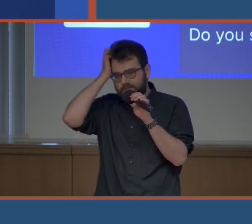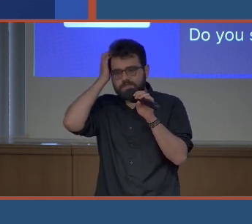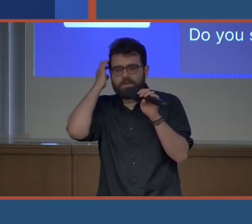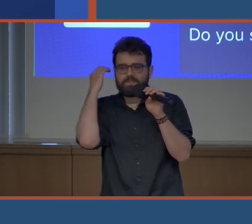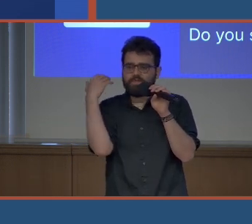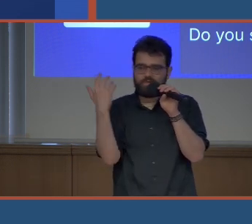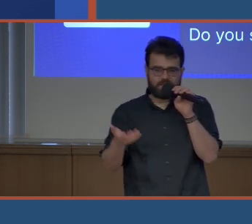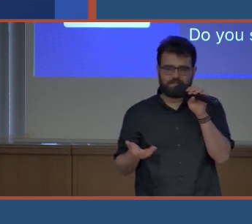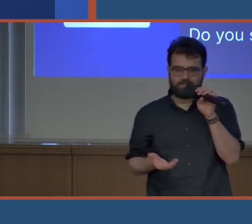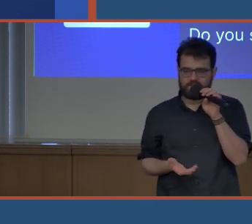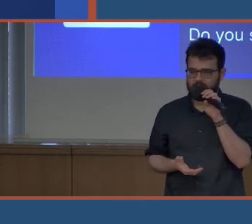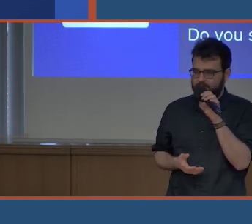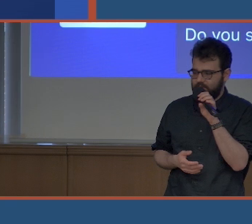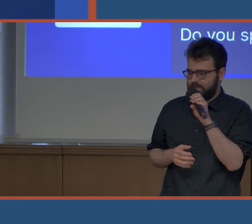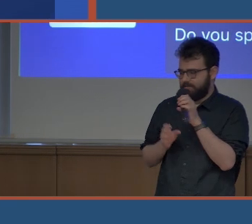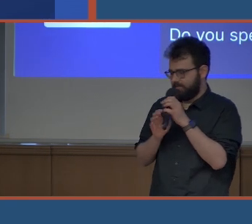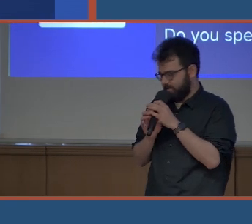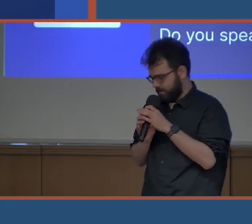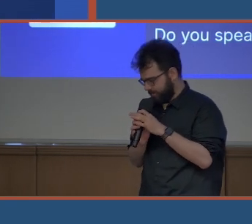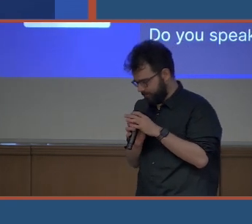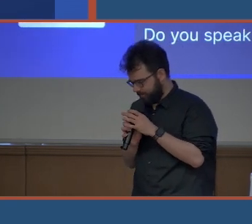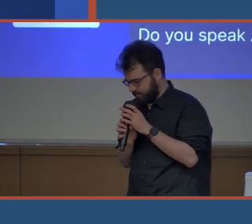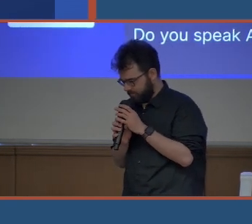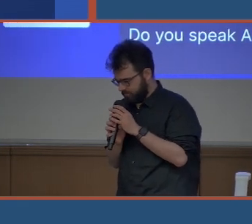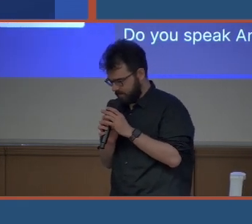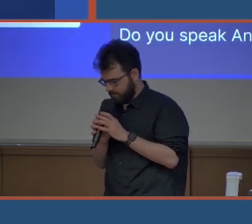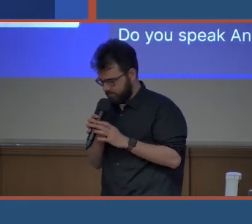it also depends on who signs. For example, if